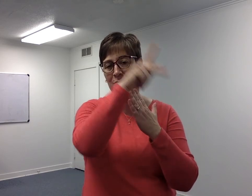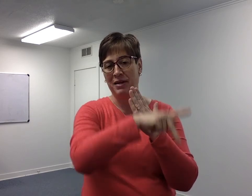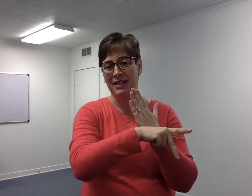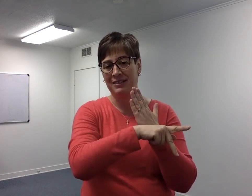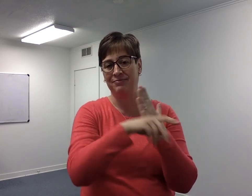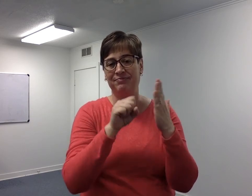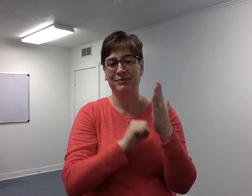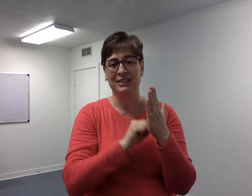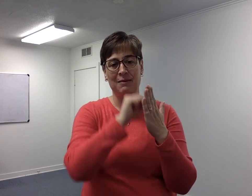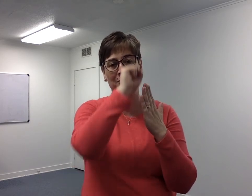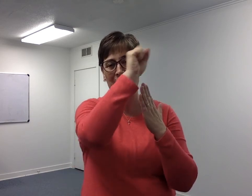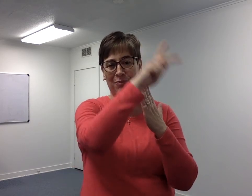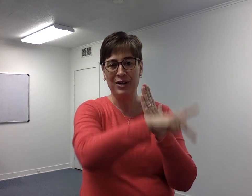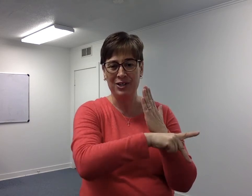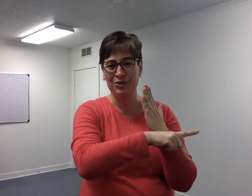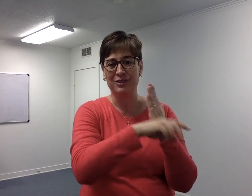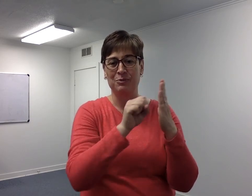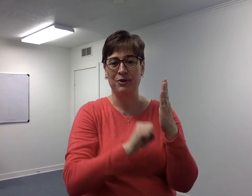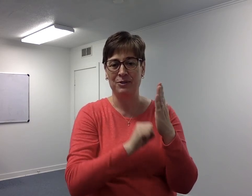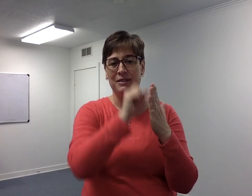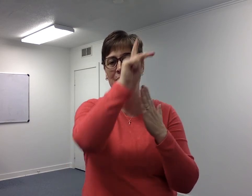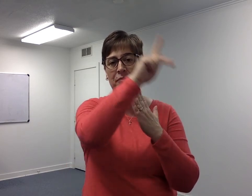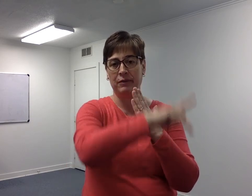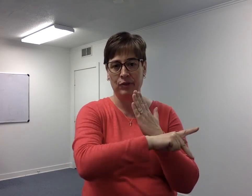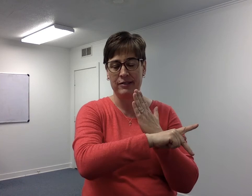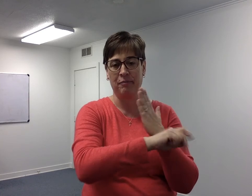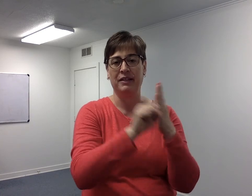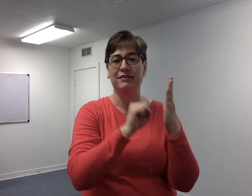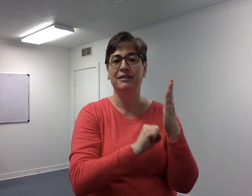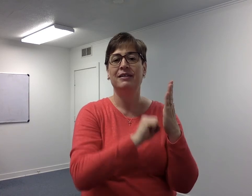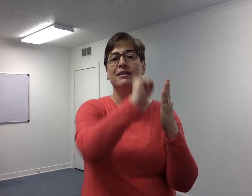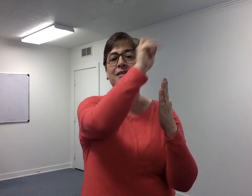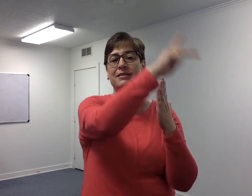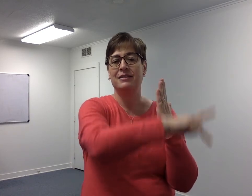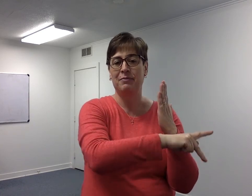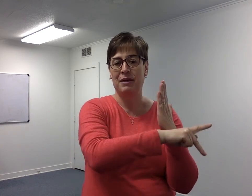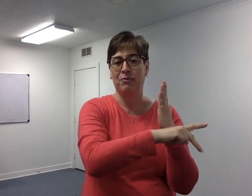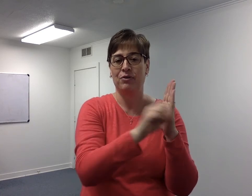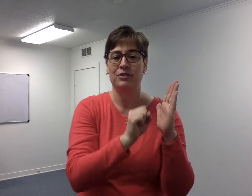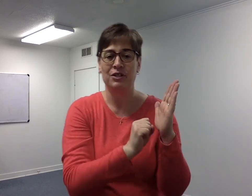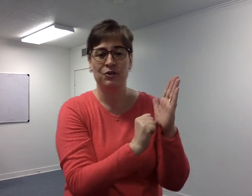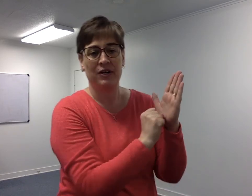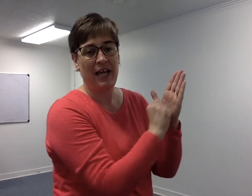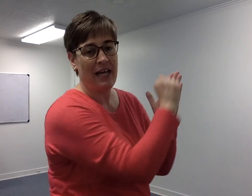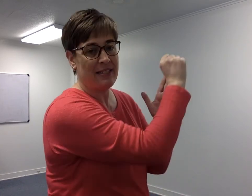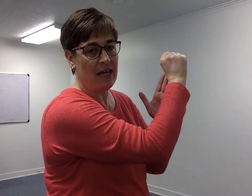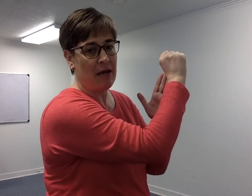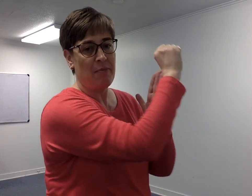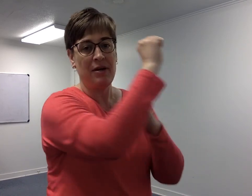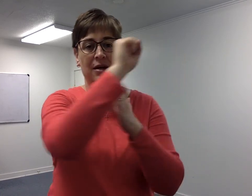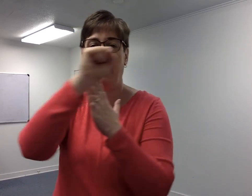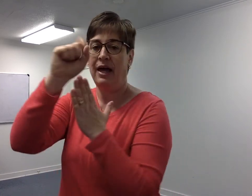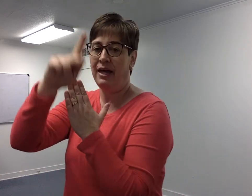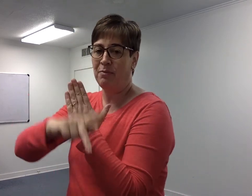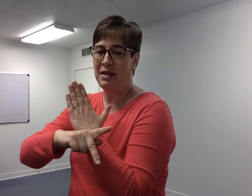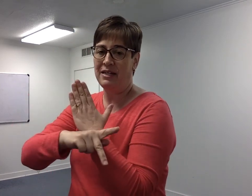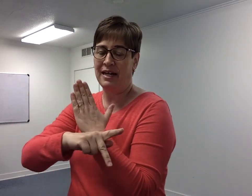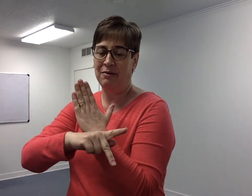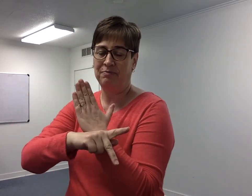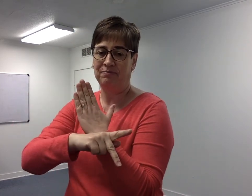P because I'm pretty sure it's supposed to be something with something. September. So you're doing an S up and a P down.